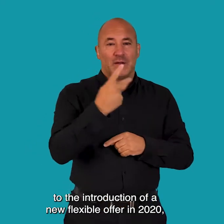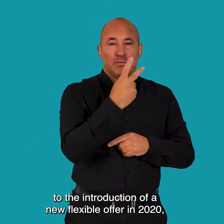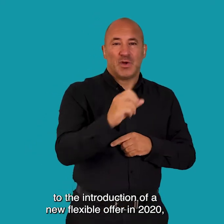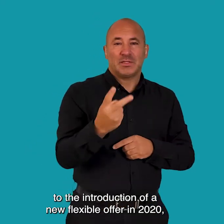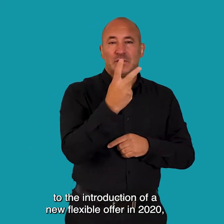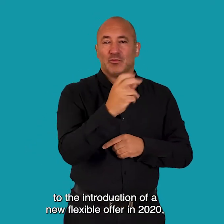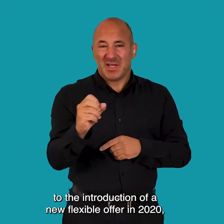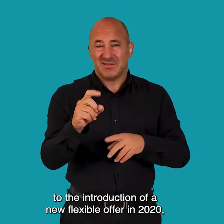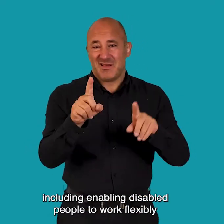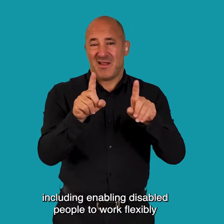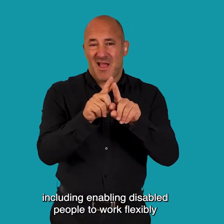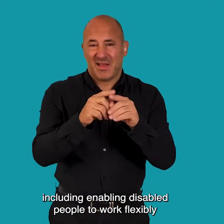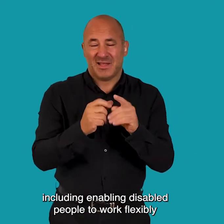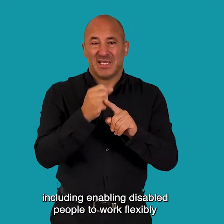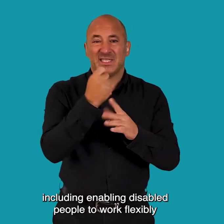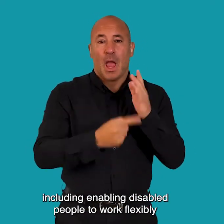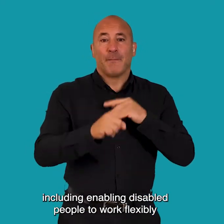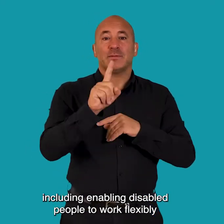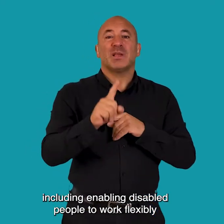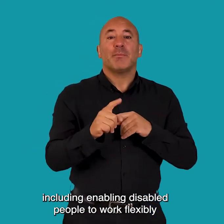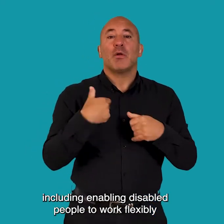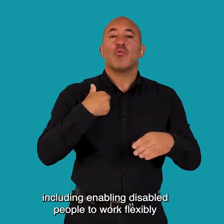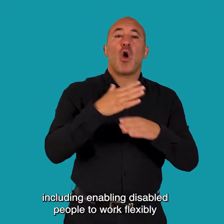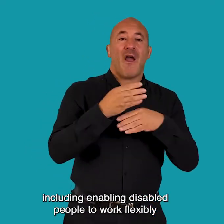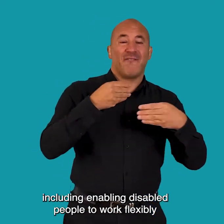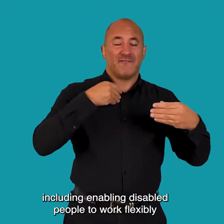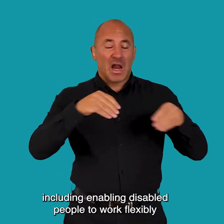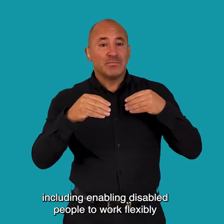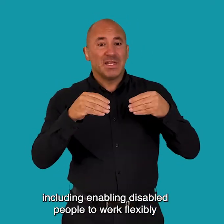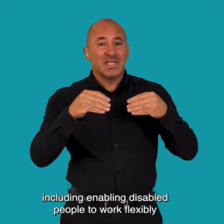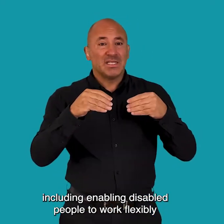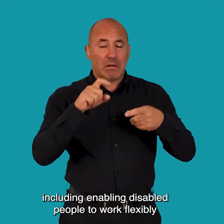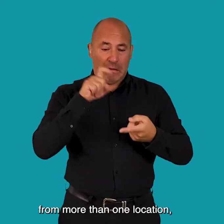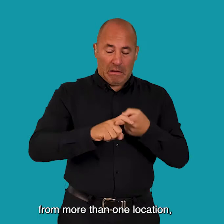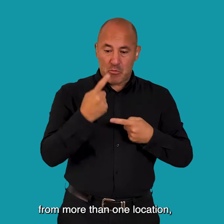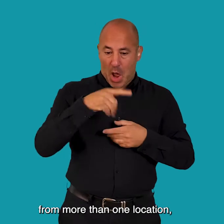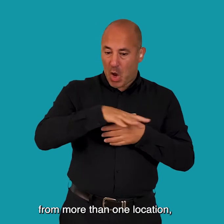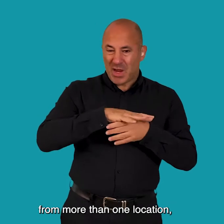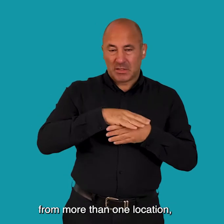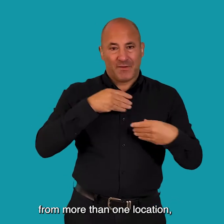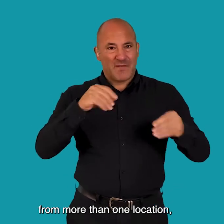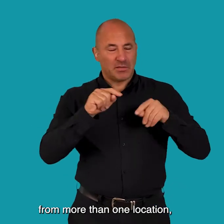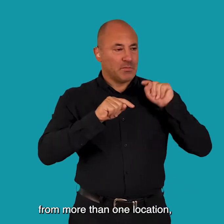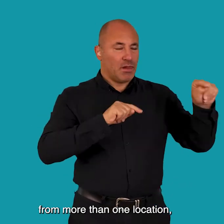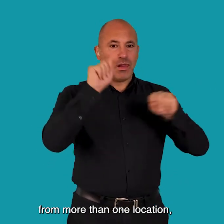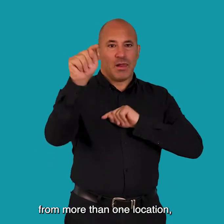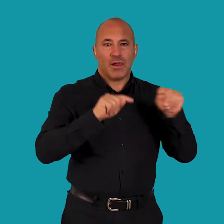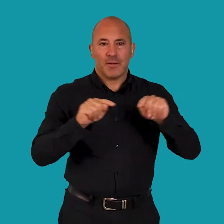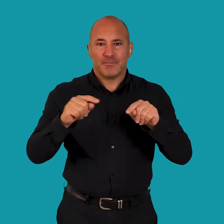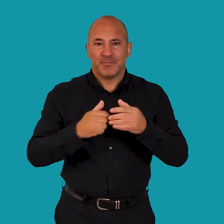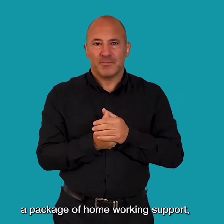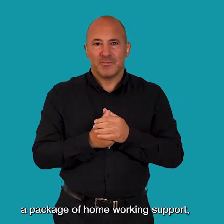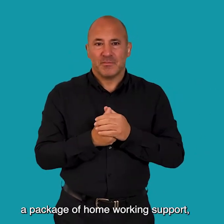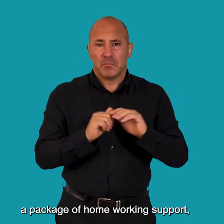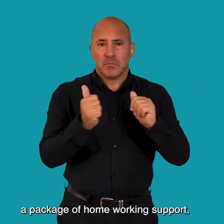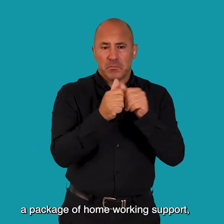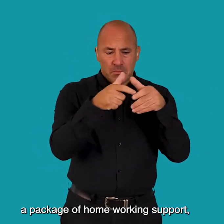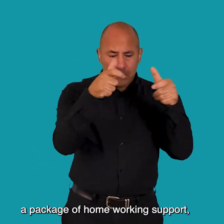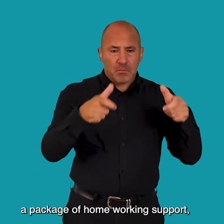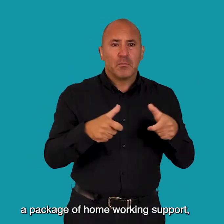2020, including enabling disabled people to work flexibly from more than one location, a package of home working